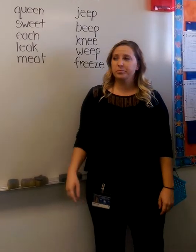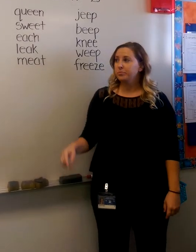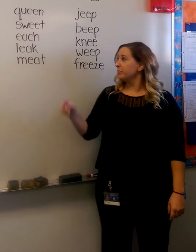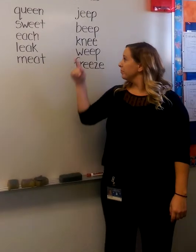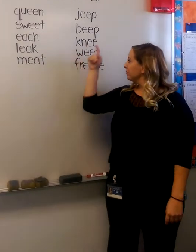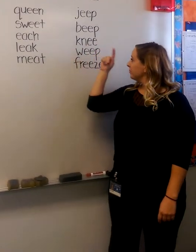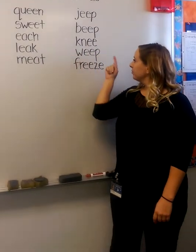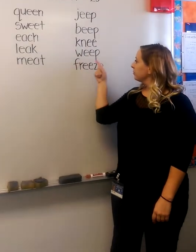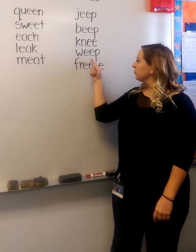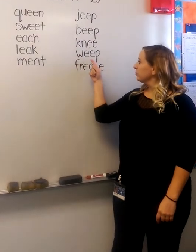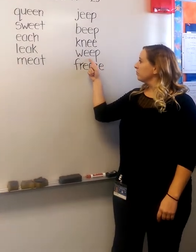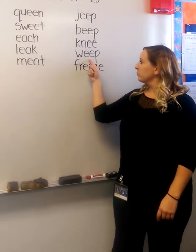Weep.